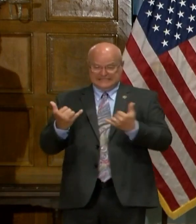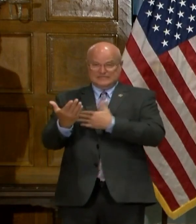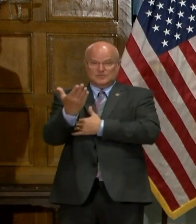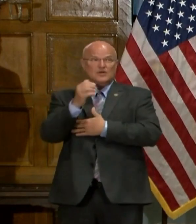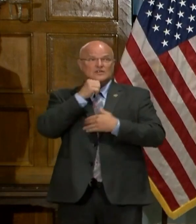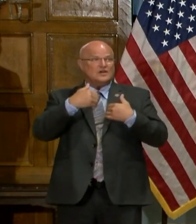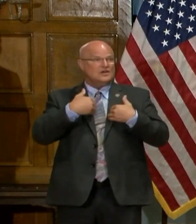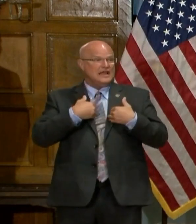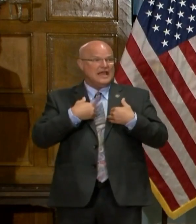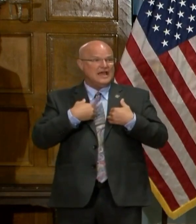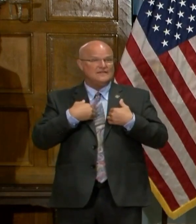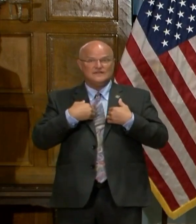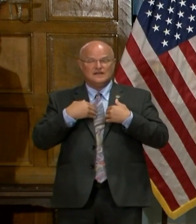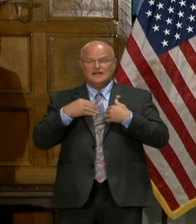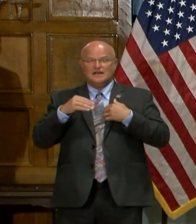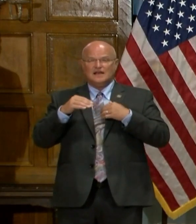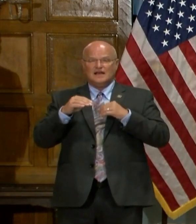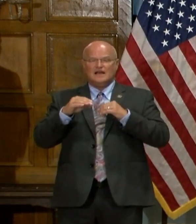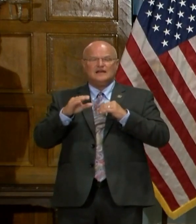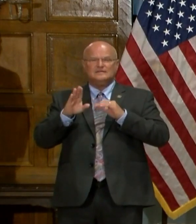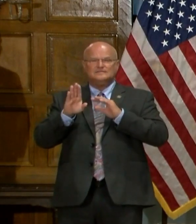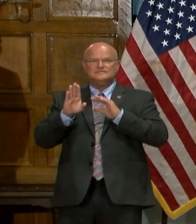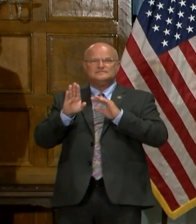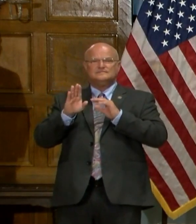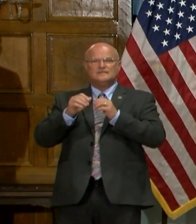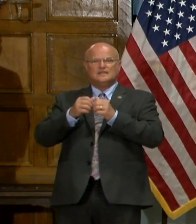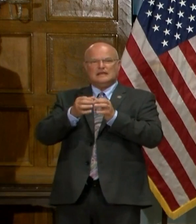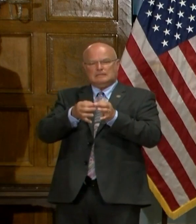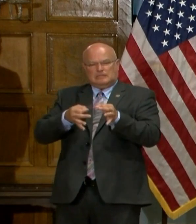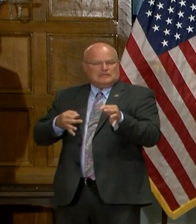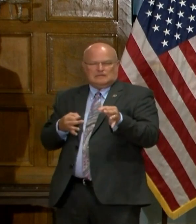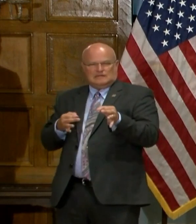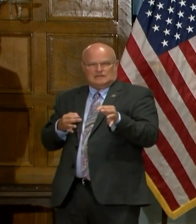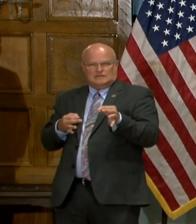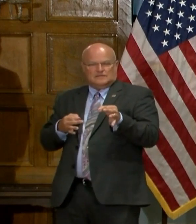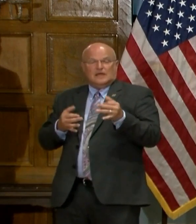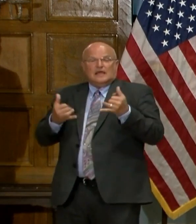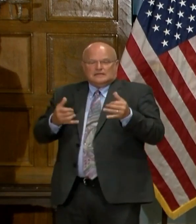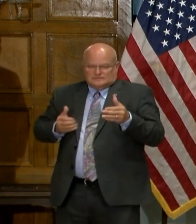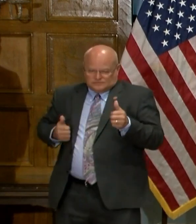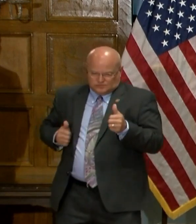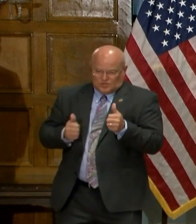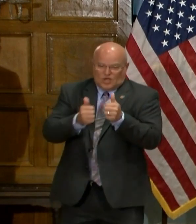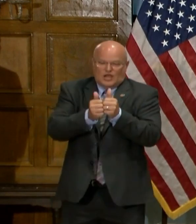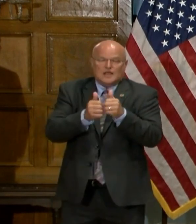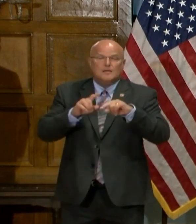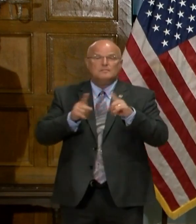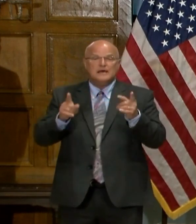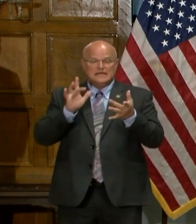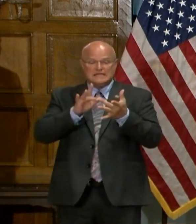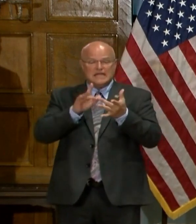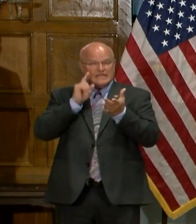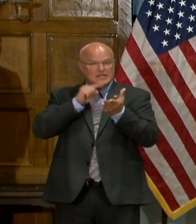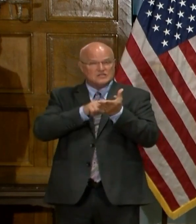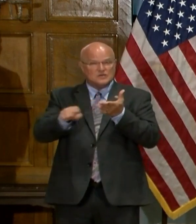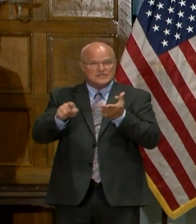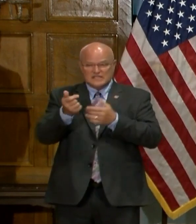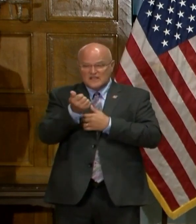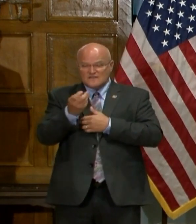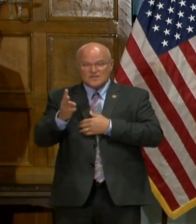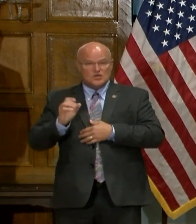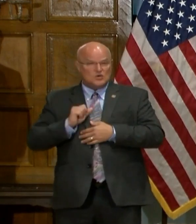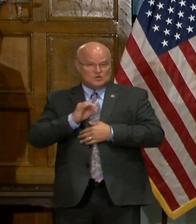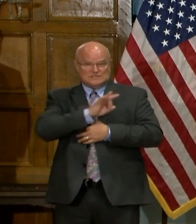we do not have a backlog on contact tracing, but we're trying to do contact tracing with much